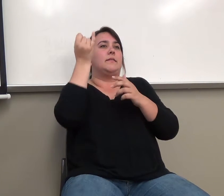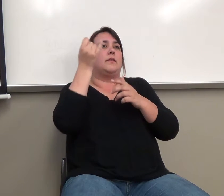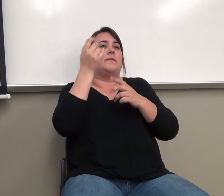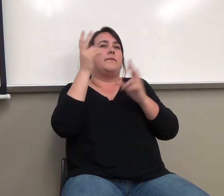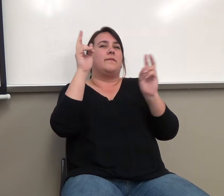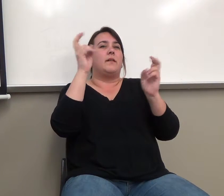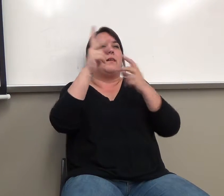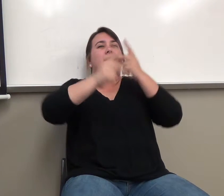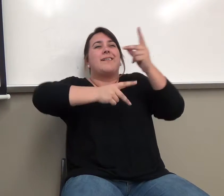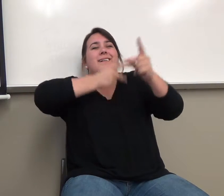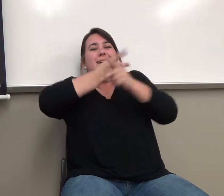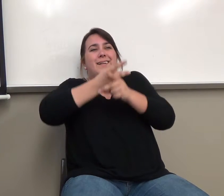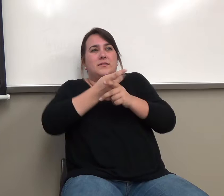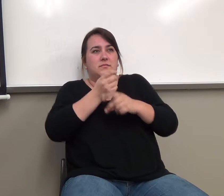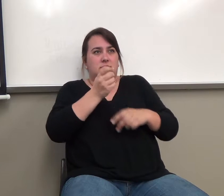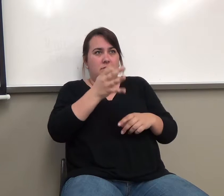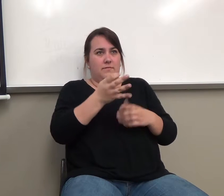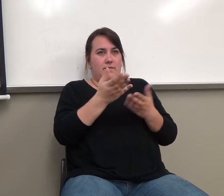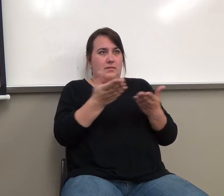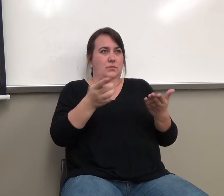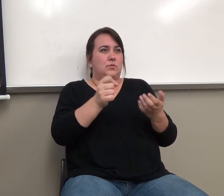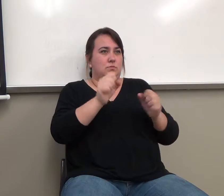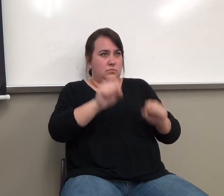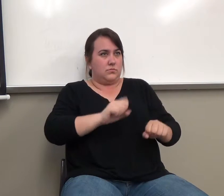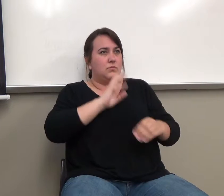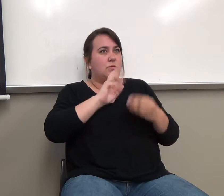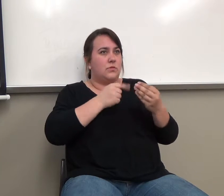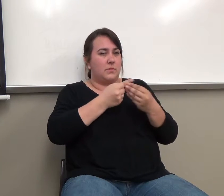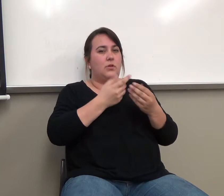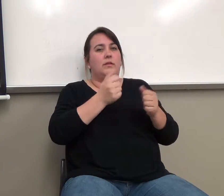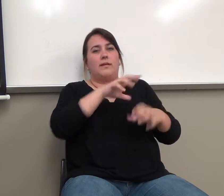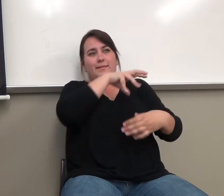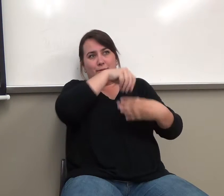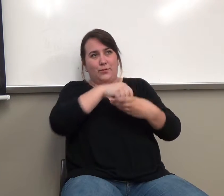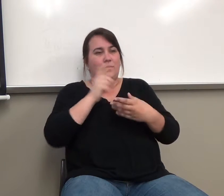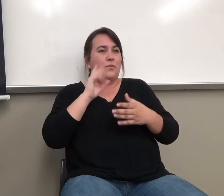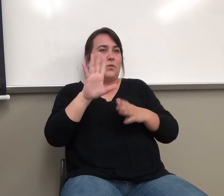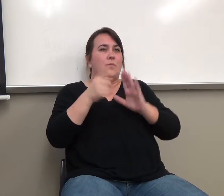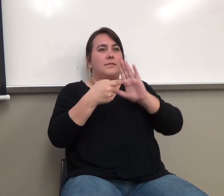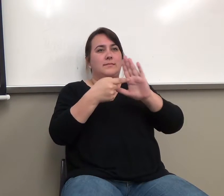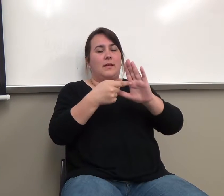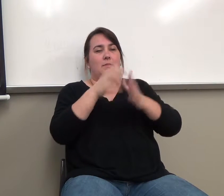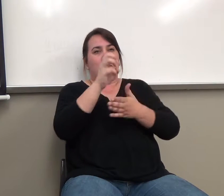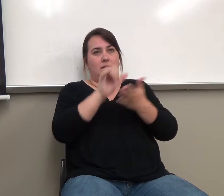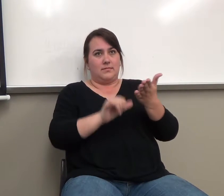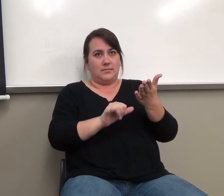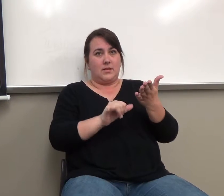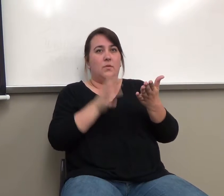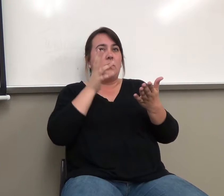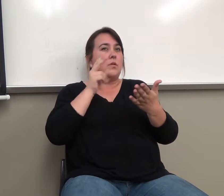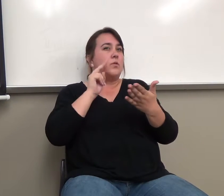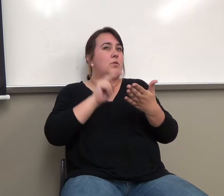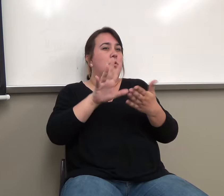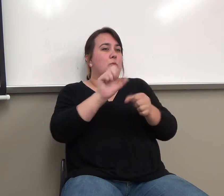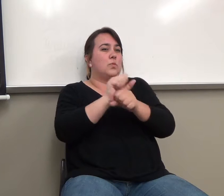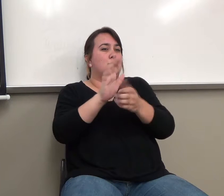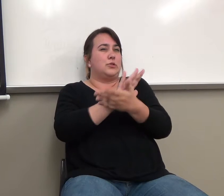of things you can include in an example essay. We're going to look through a worksheet in a minute.